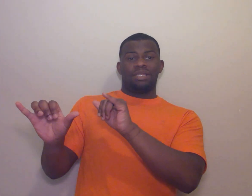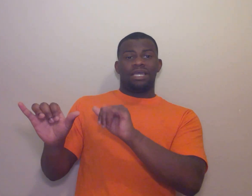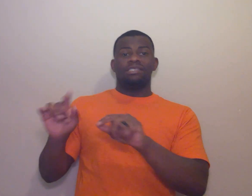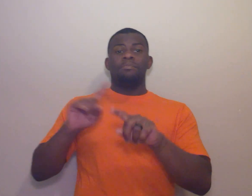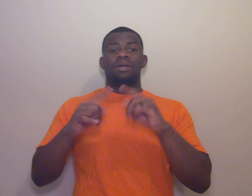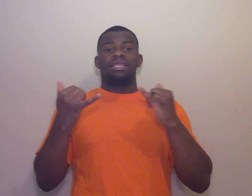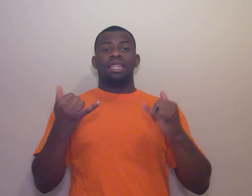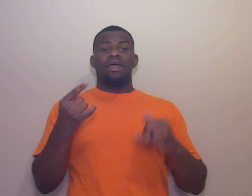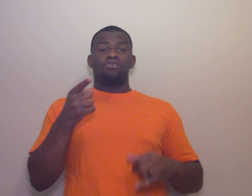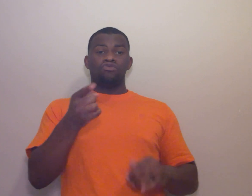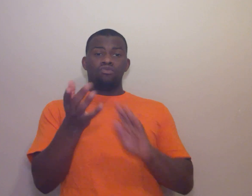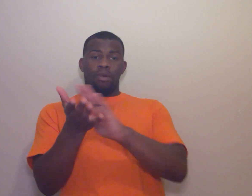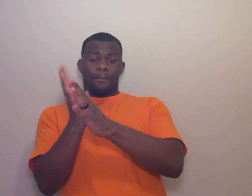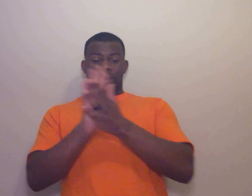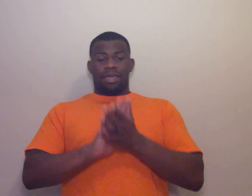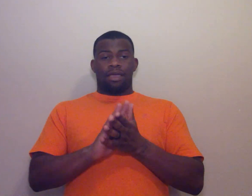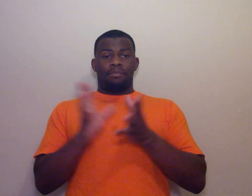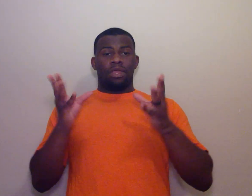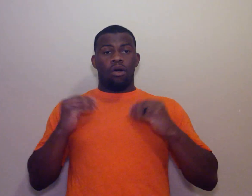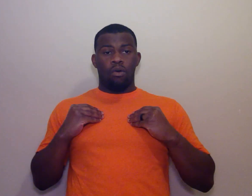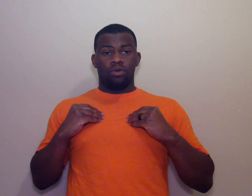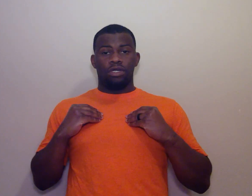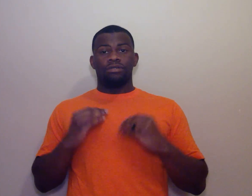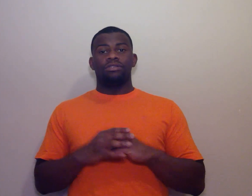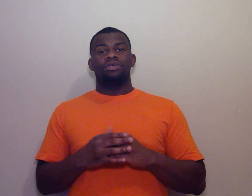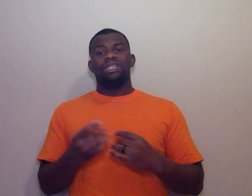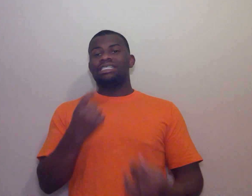the owner. So let's say Jane Doe